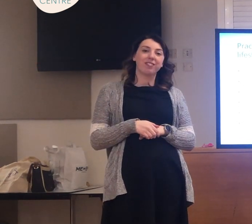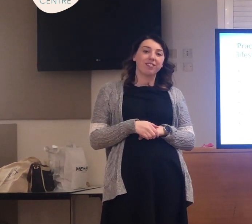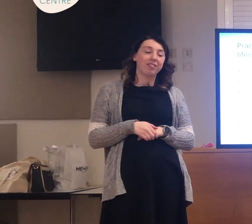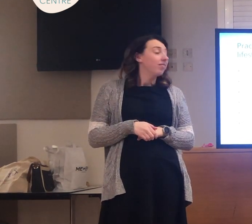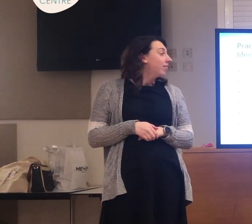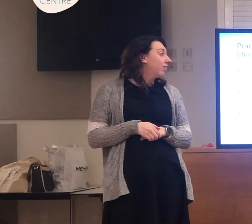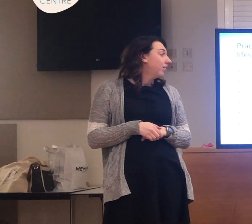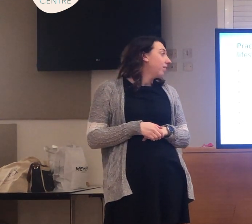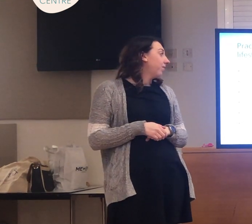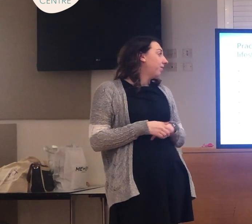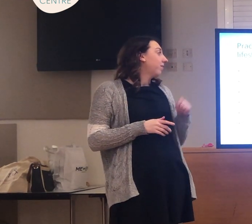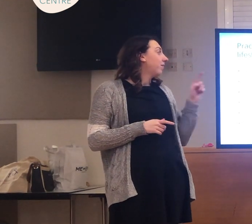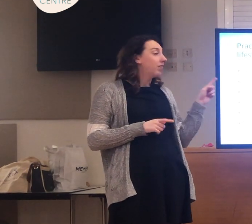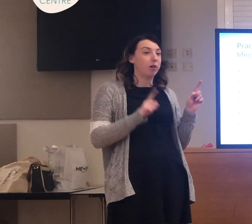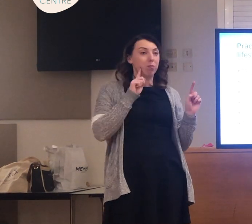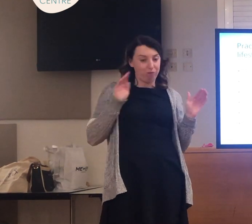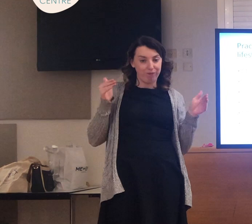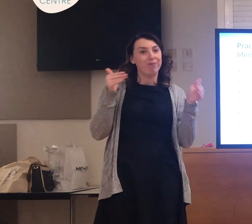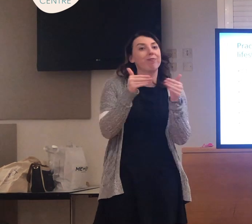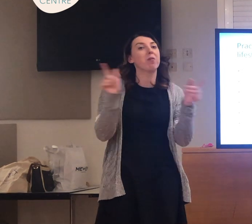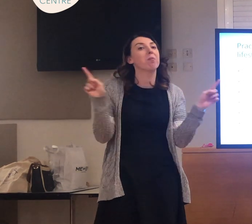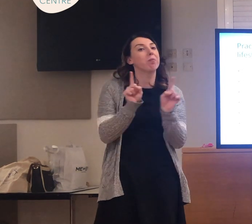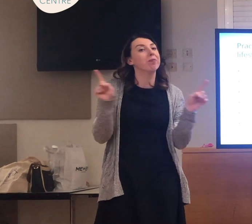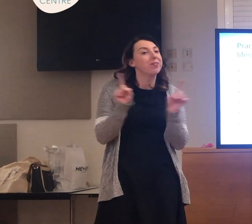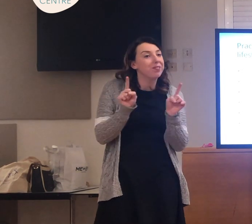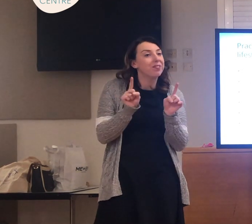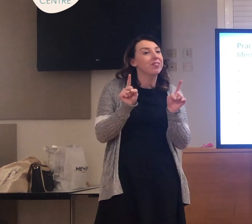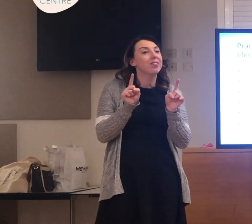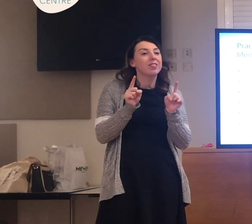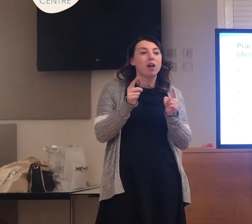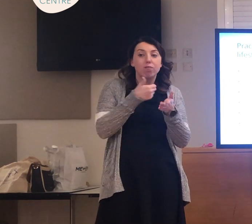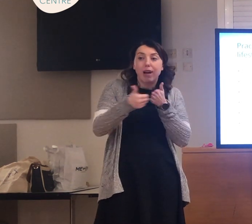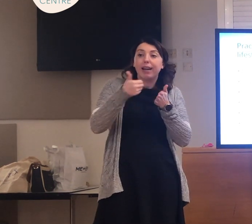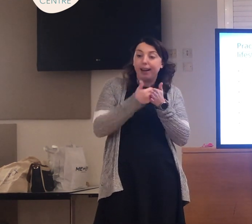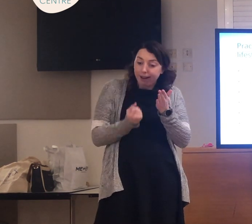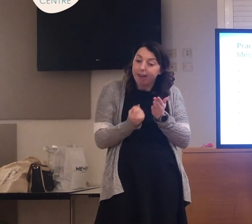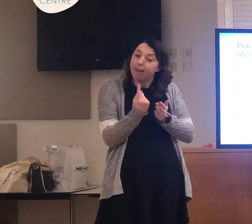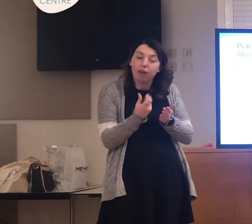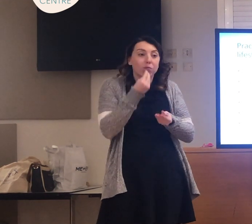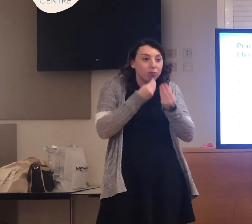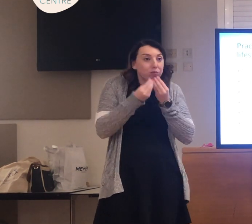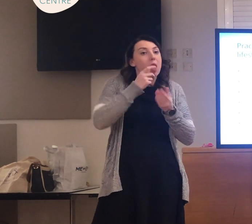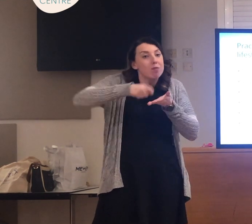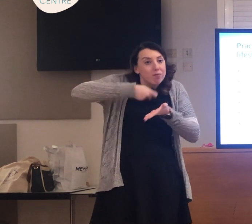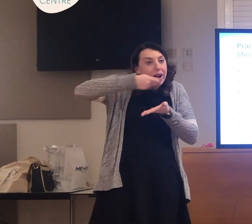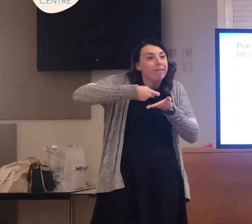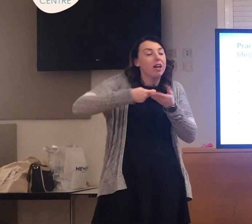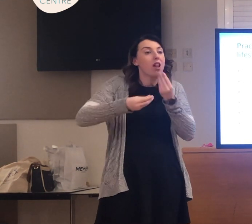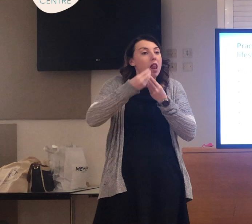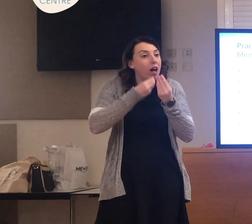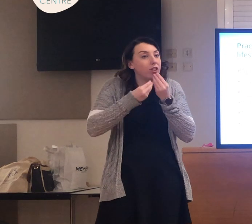So the first thing to focus on is really eating regularly. Breakfast,